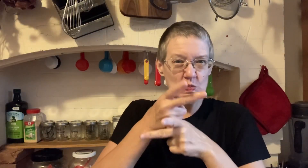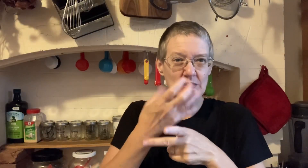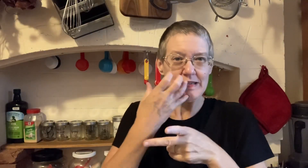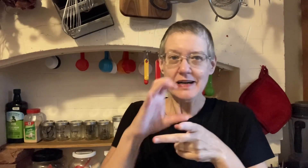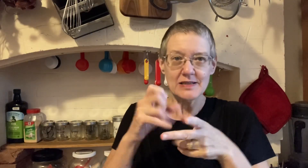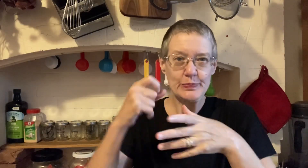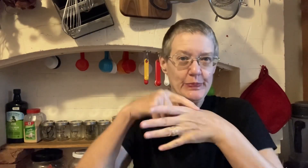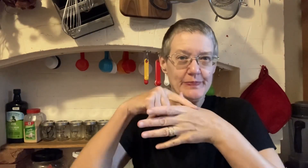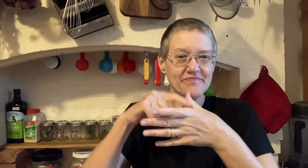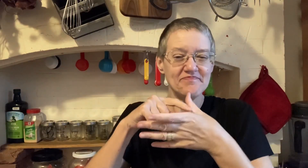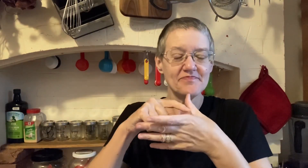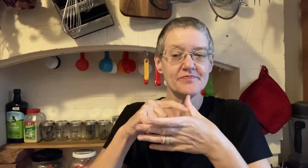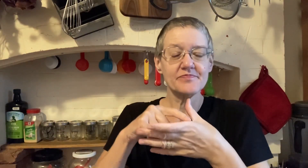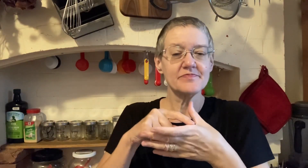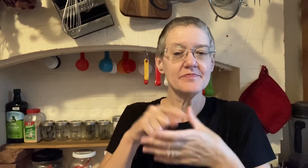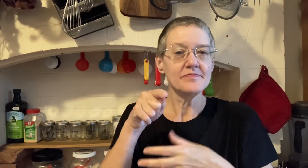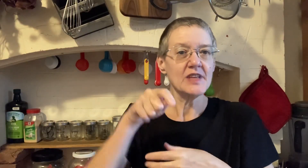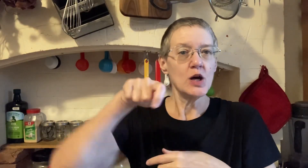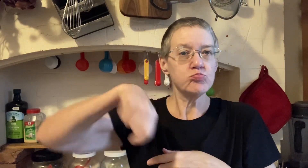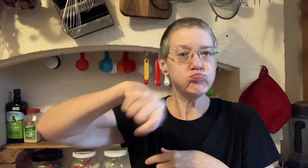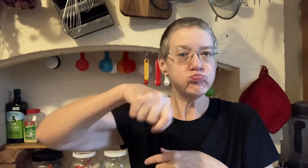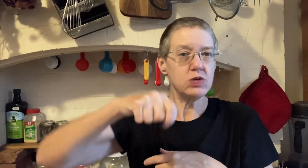Be careful, that was hot. It popped on me.